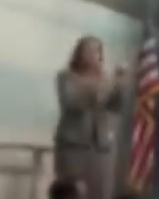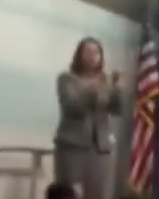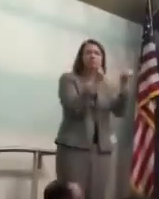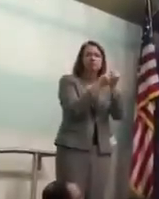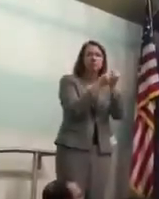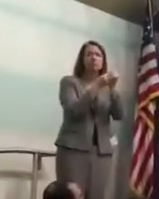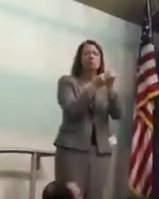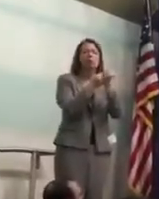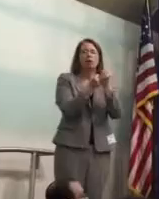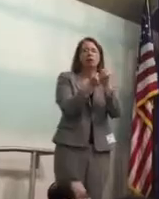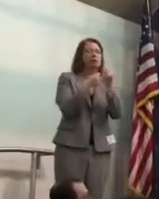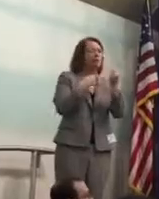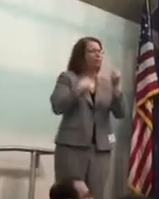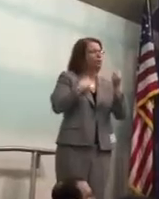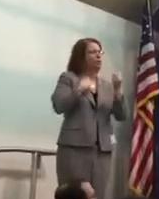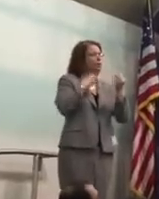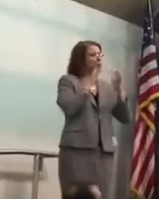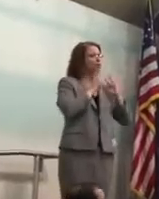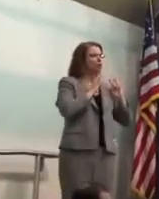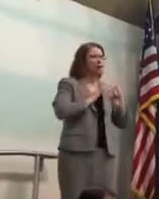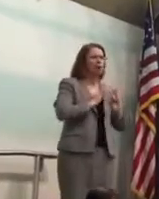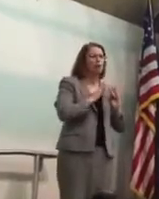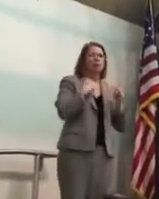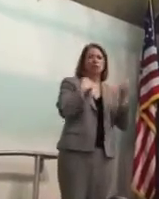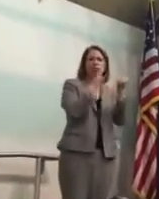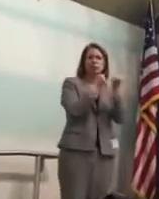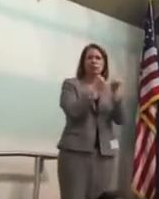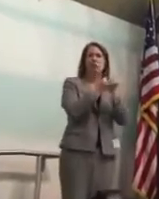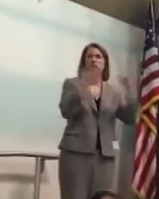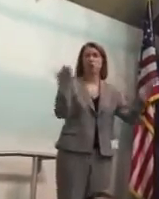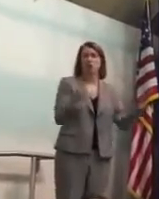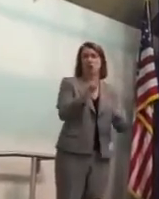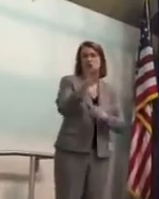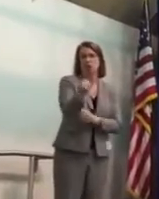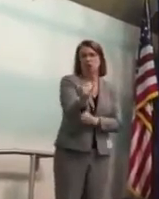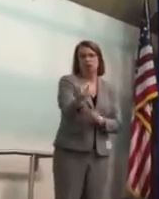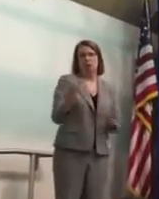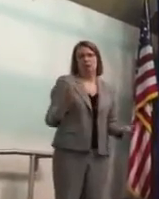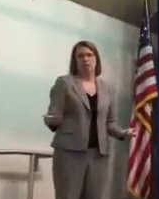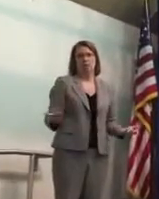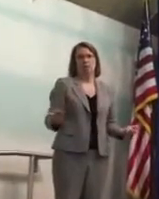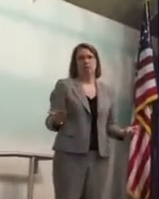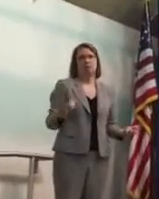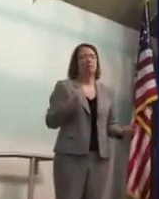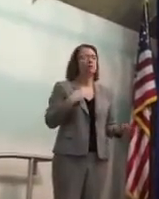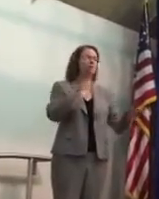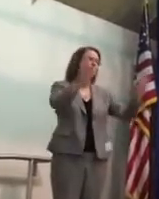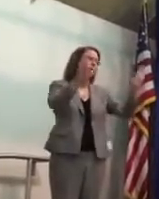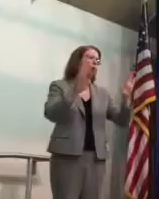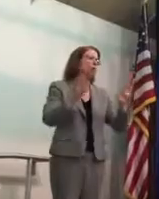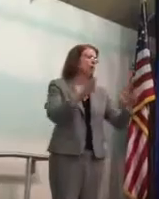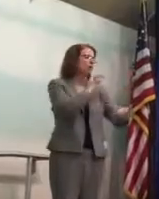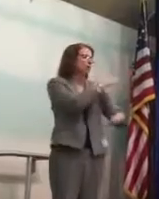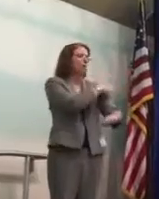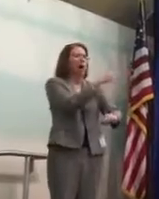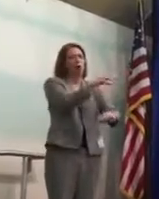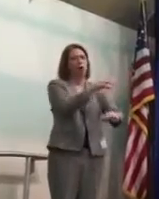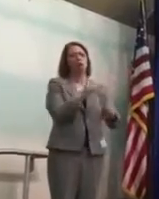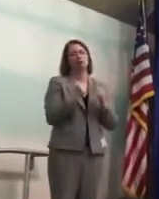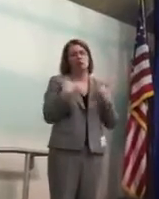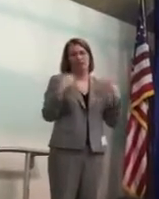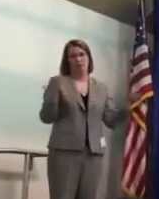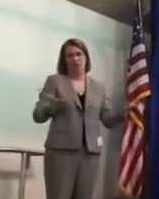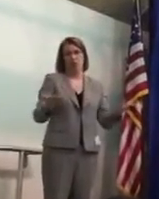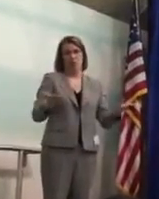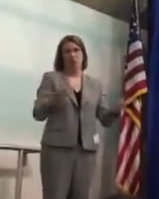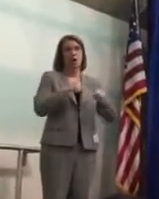Giving their life to charity to support this right here in New Jersey is a phenomenal power. But